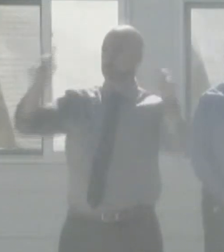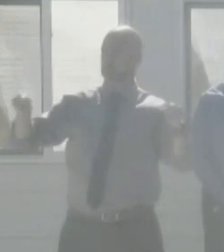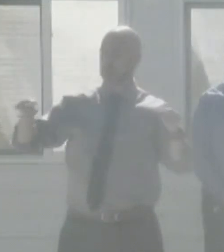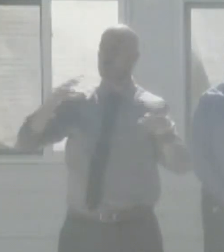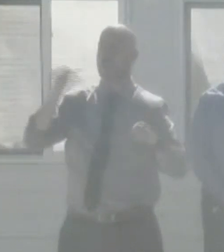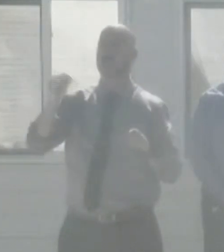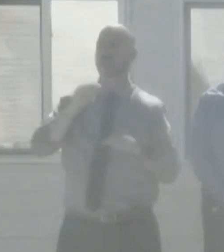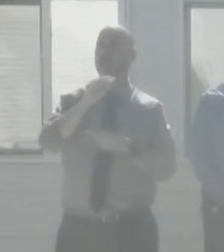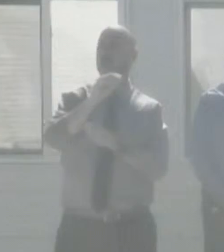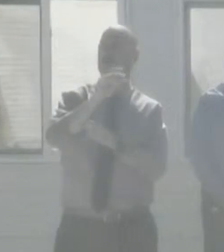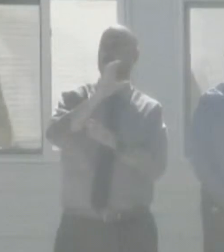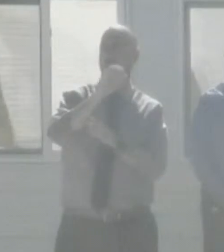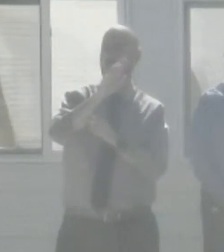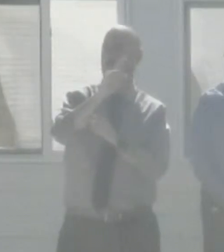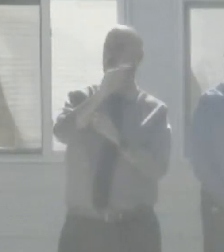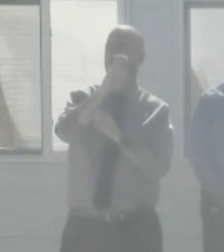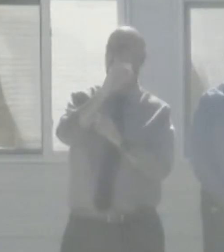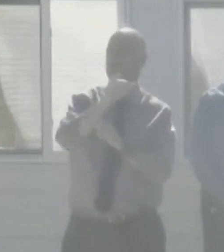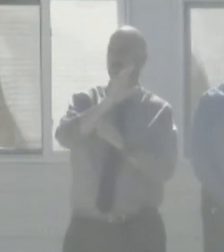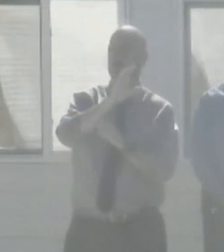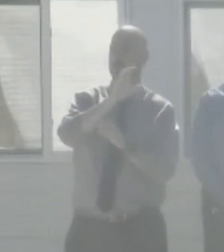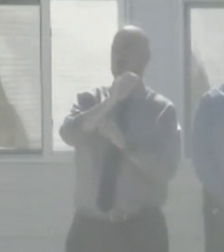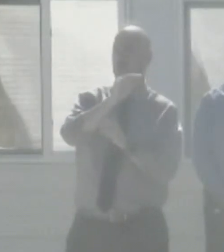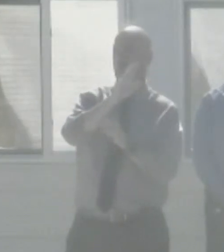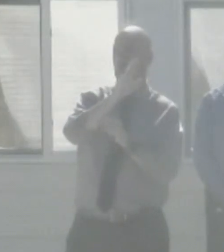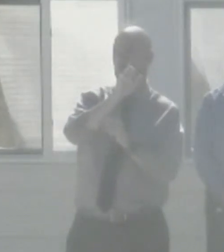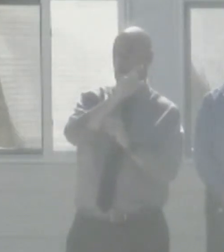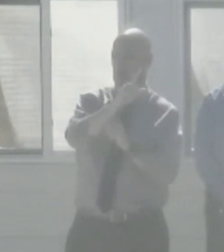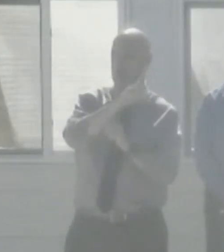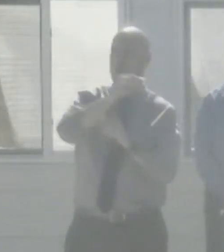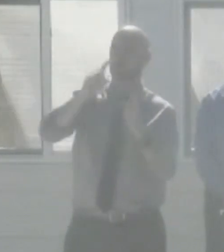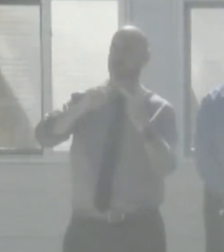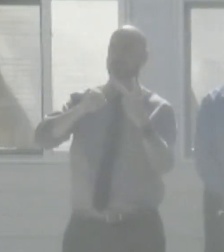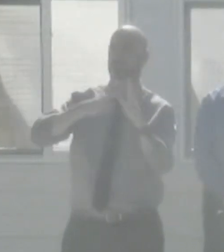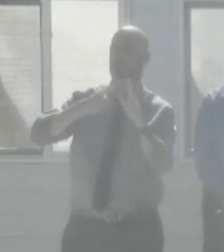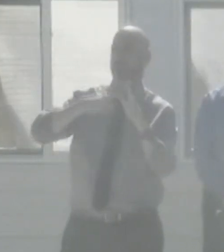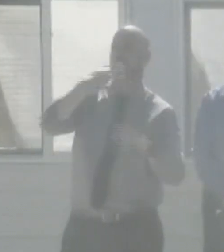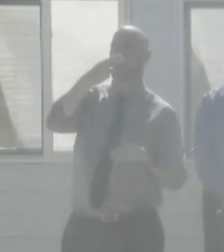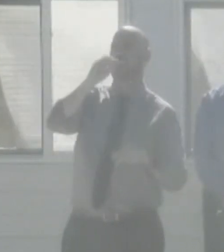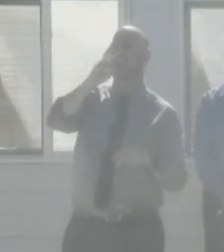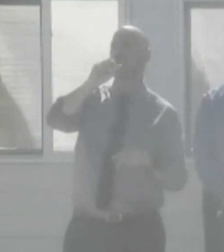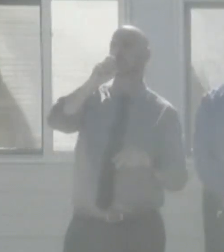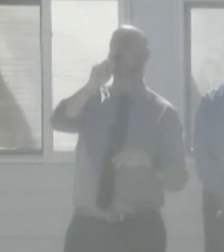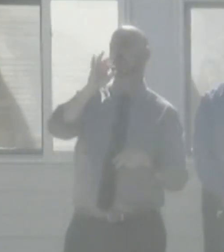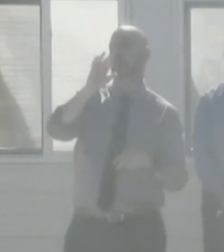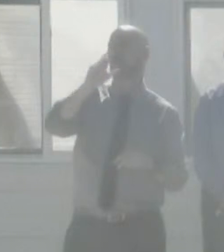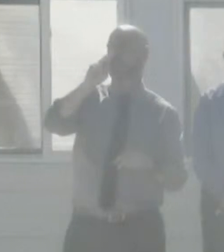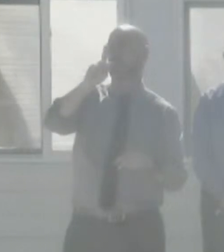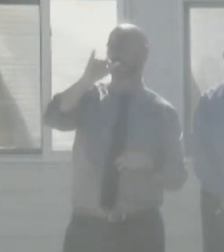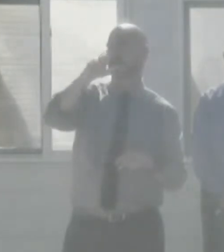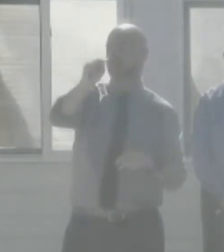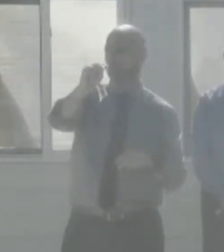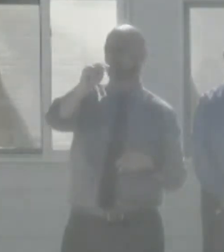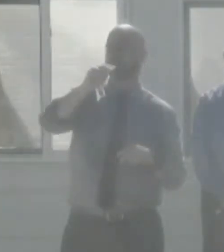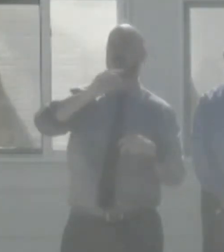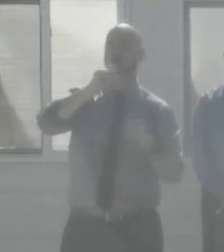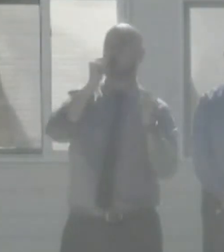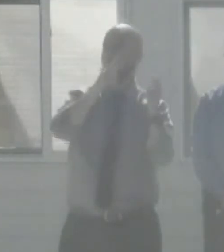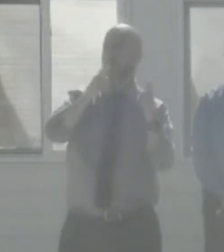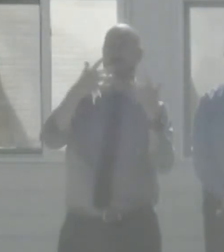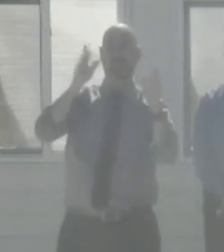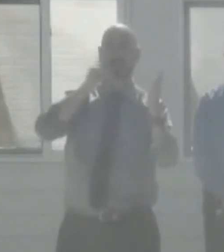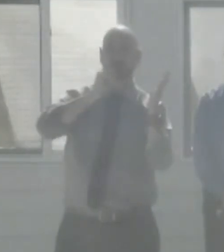and they are open for traffic. Bridges are being opened as soon as state inspections are complete. There are a couple bridges